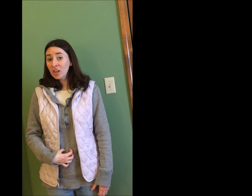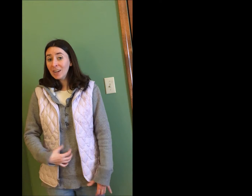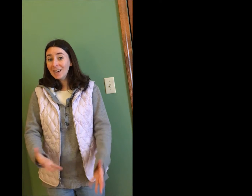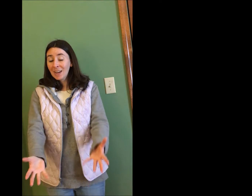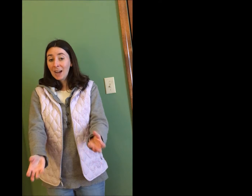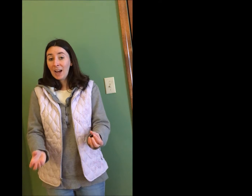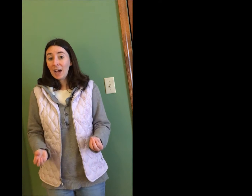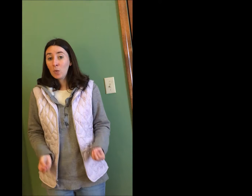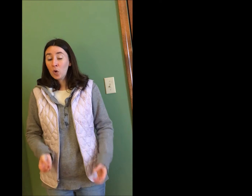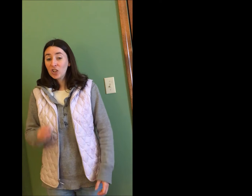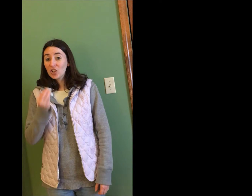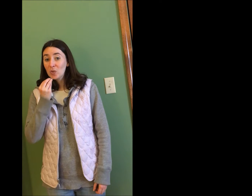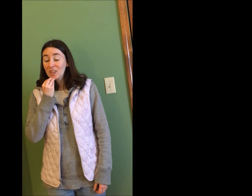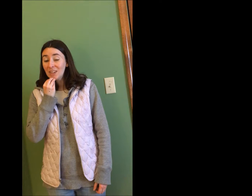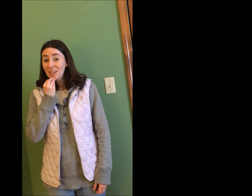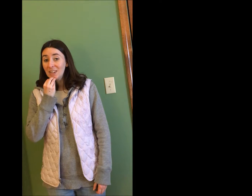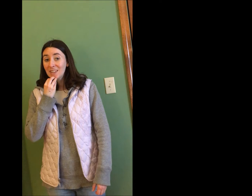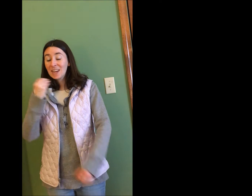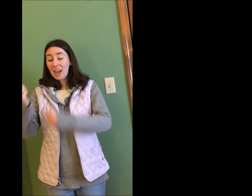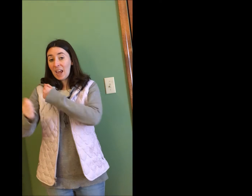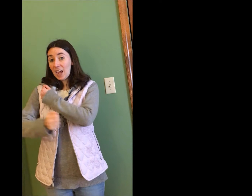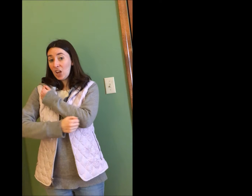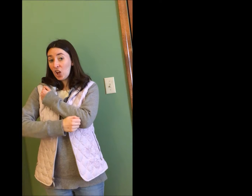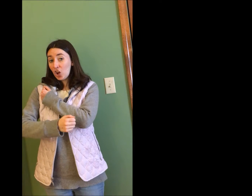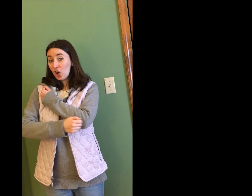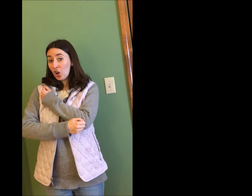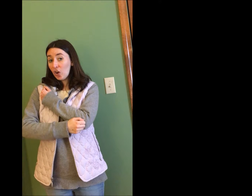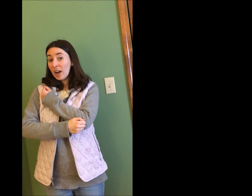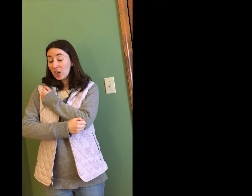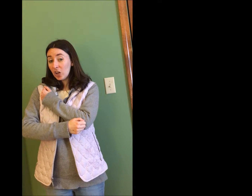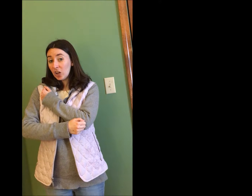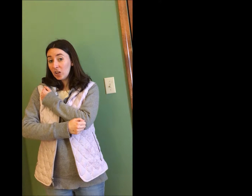hungry. I want to eat a cracker.